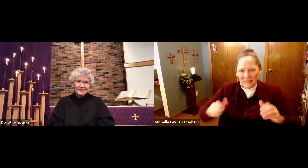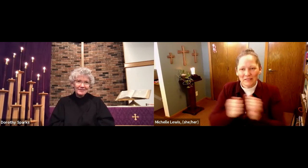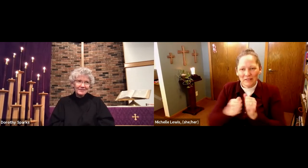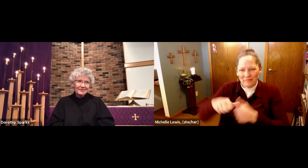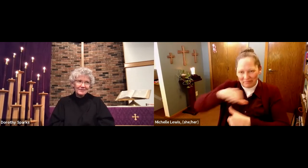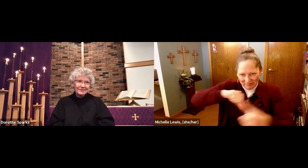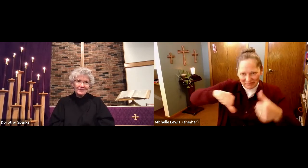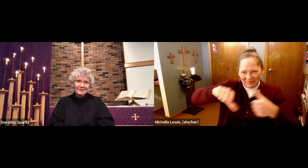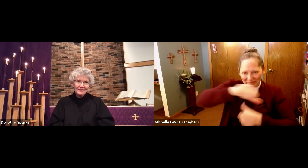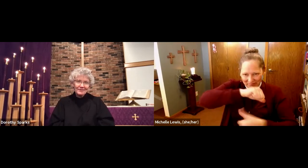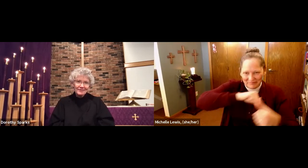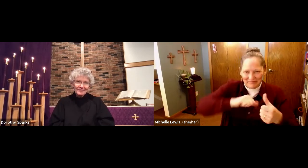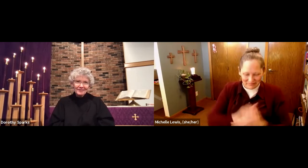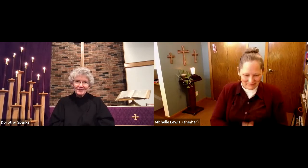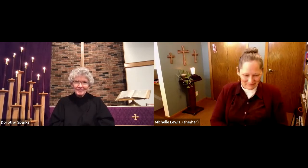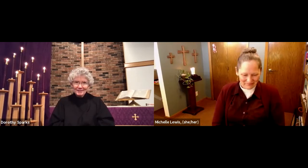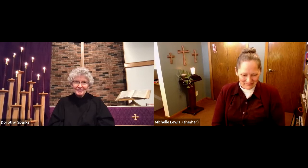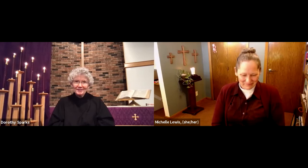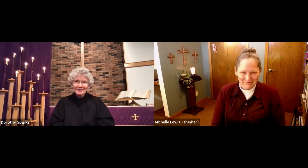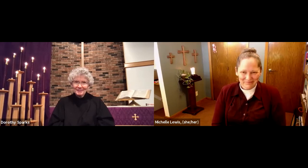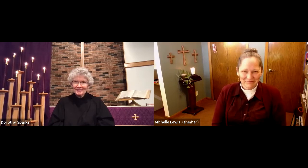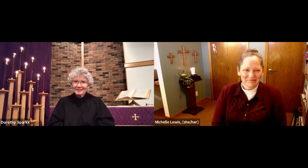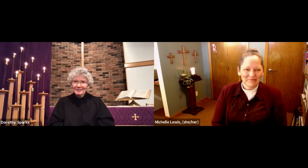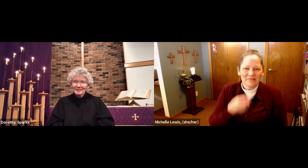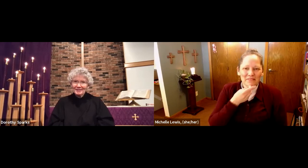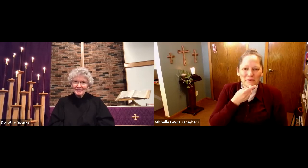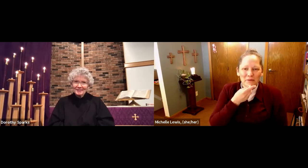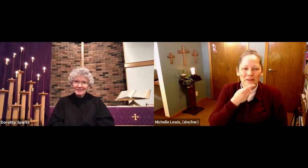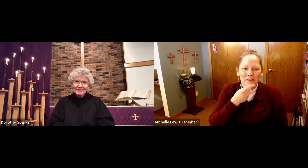Please share the peace from God with others.